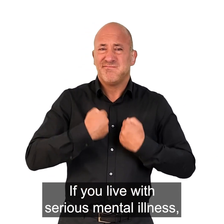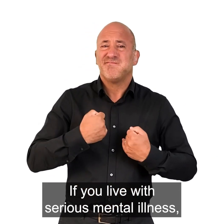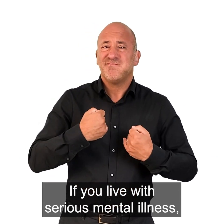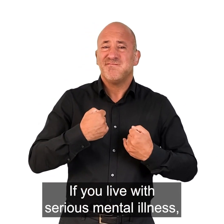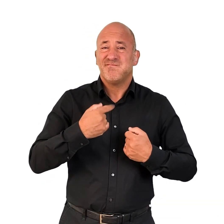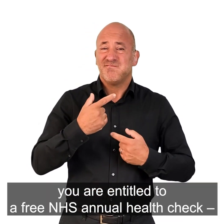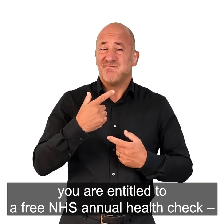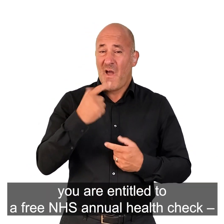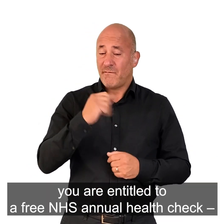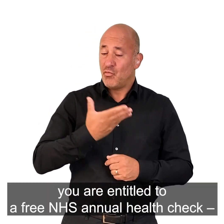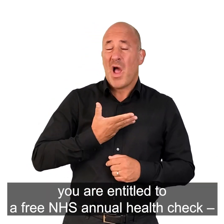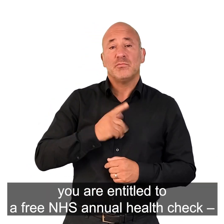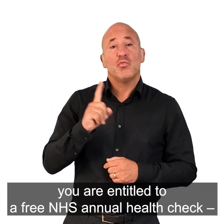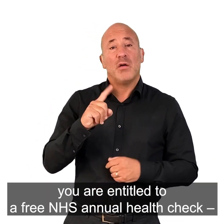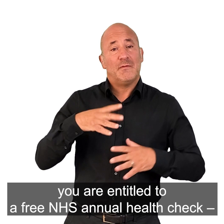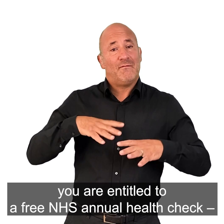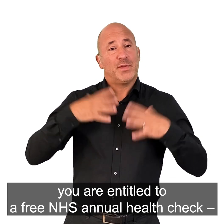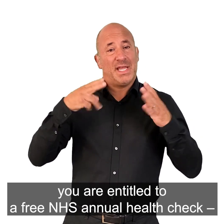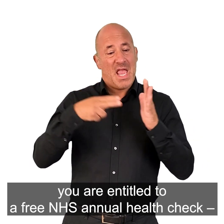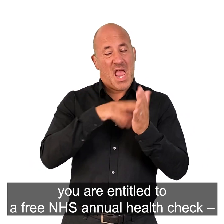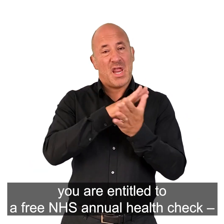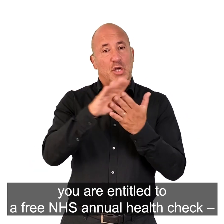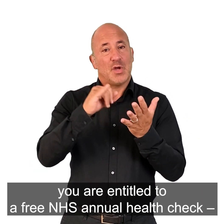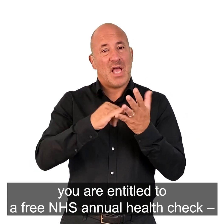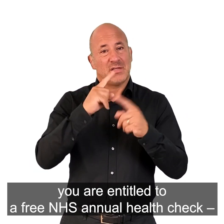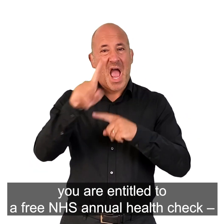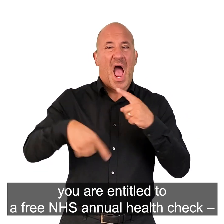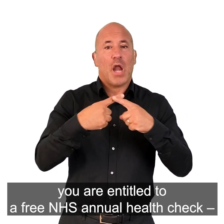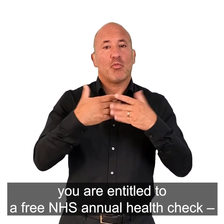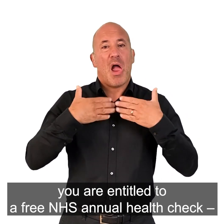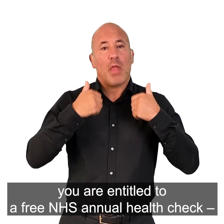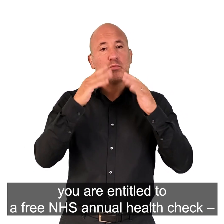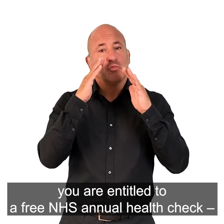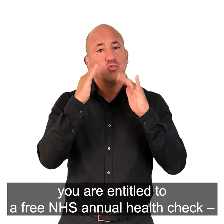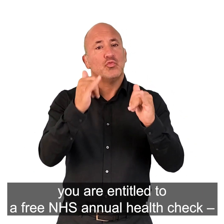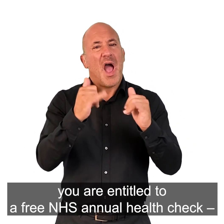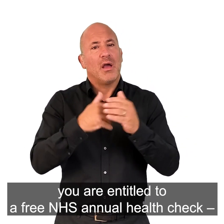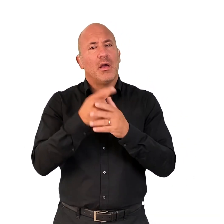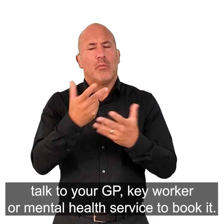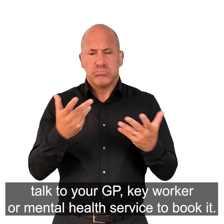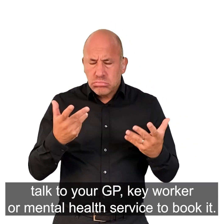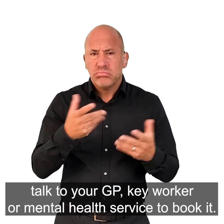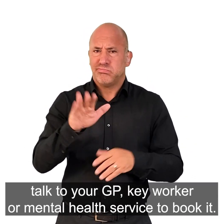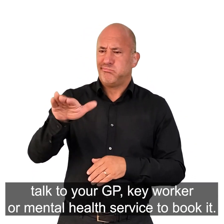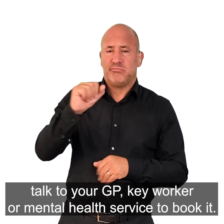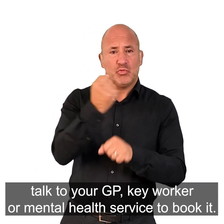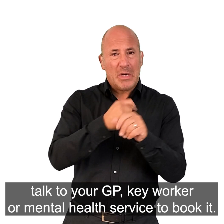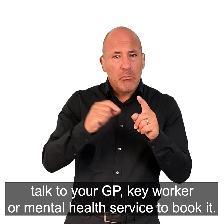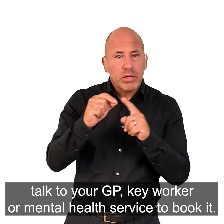illness, you are entitled to a free NHS annual health check. Talk to your GP, key worker,